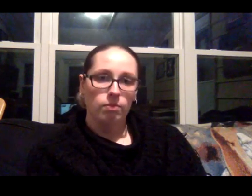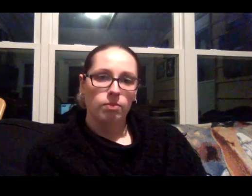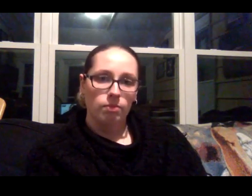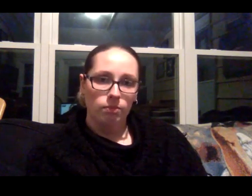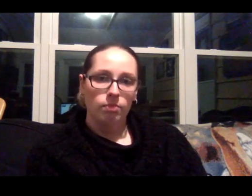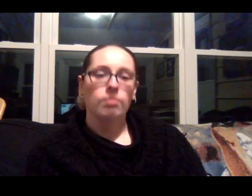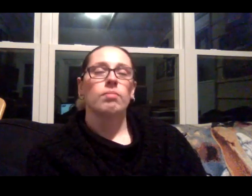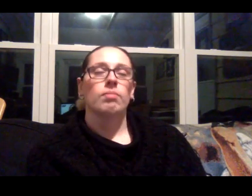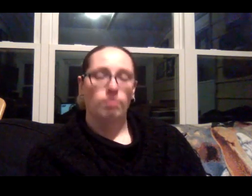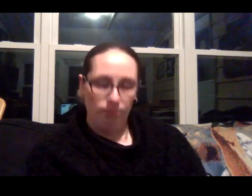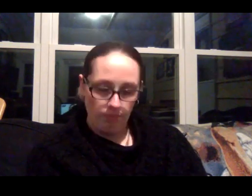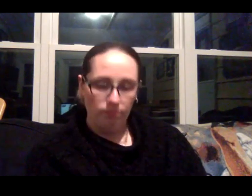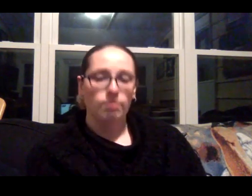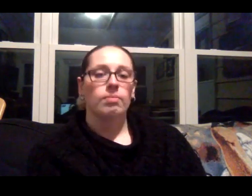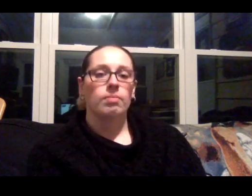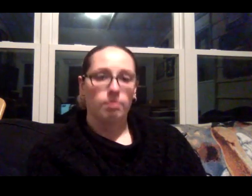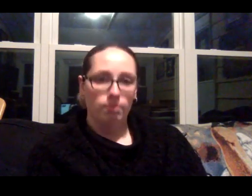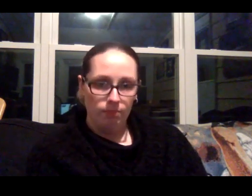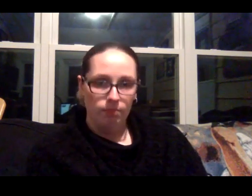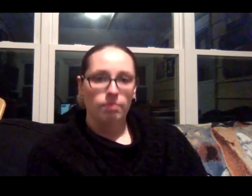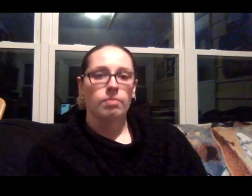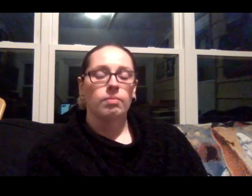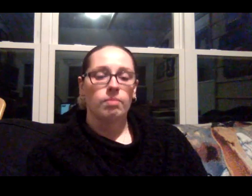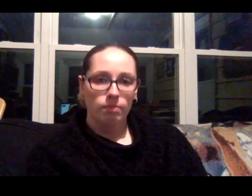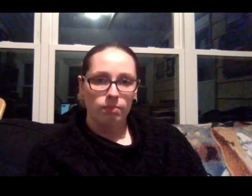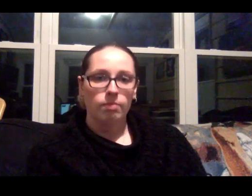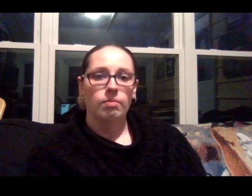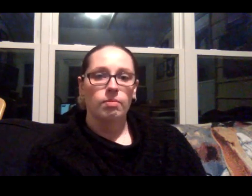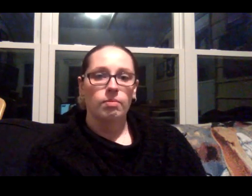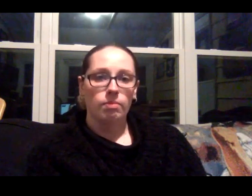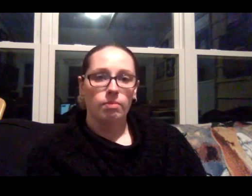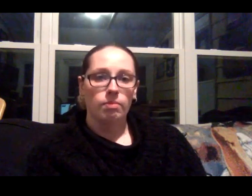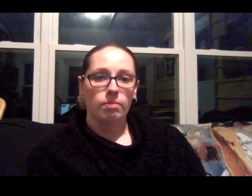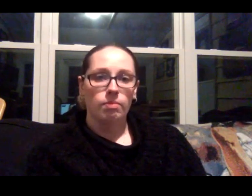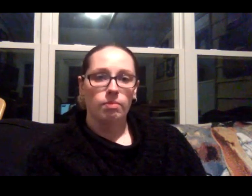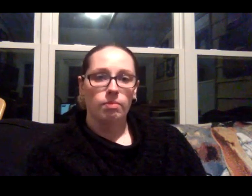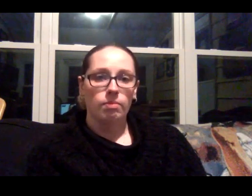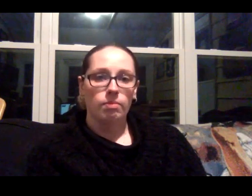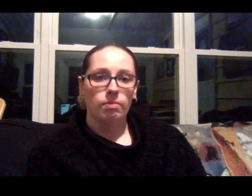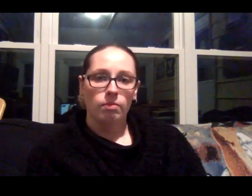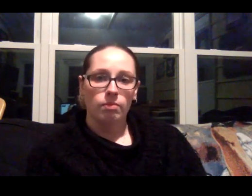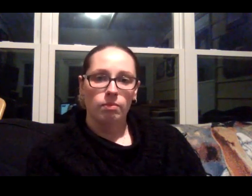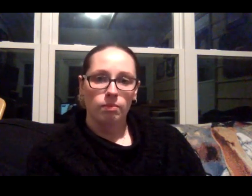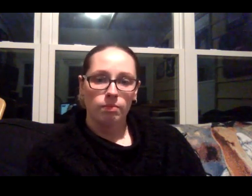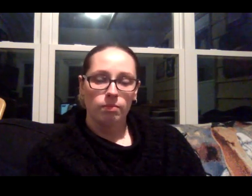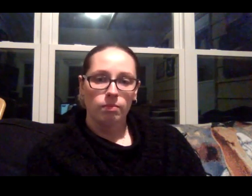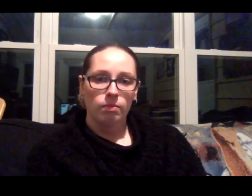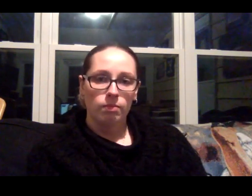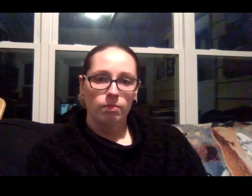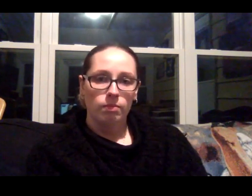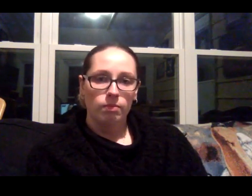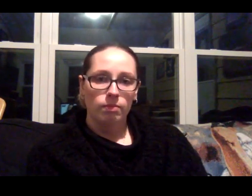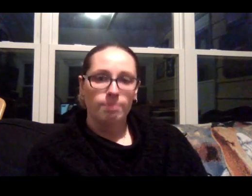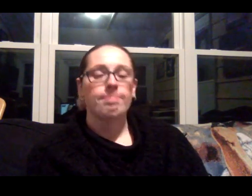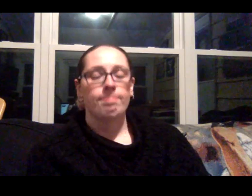feeling stressed and overworked. And not only are they stressed and overworked, now they're stressed and overworked having to also manage and watch their own families and their own